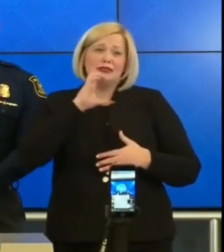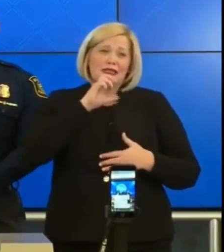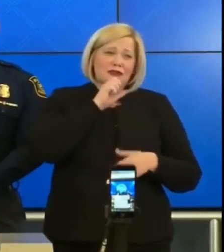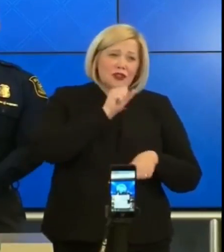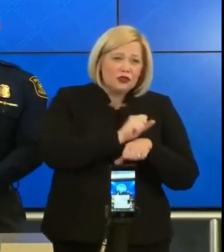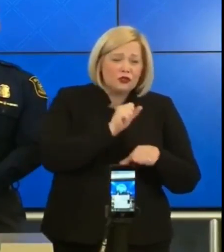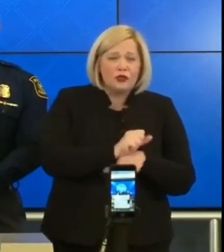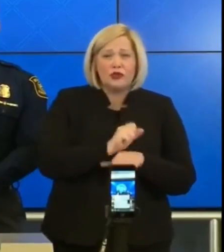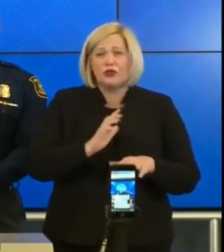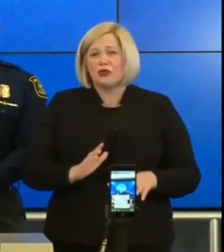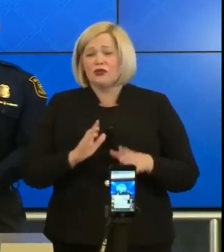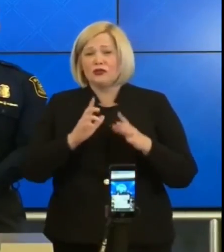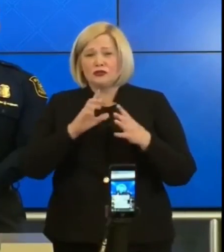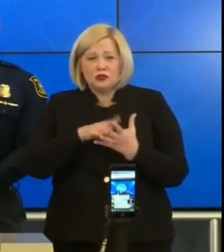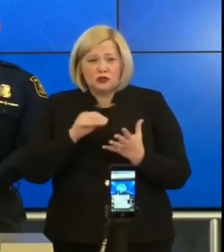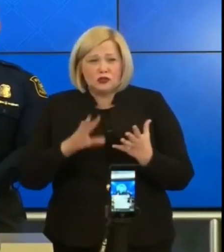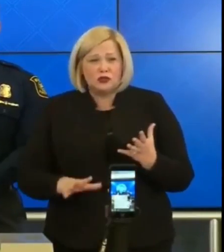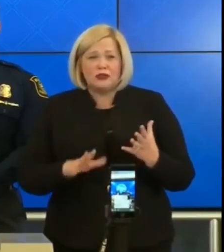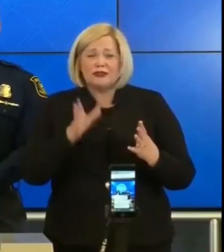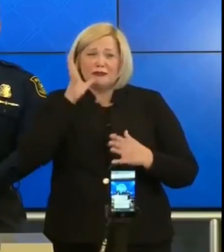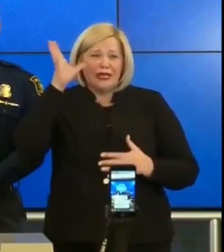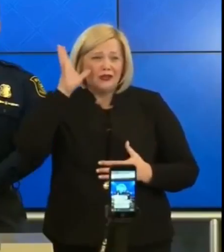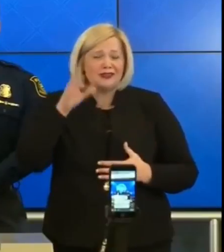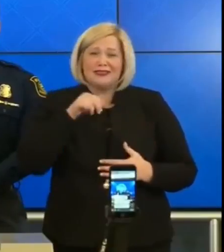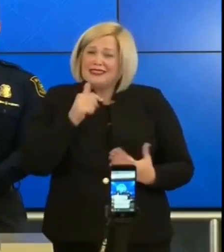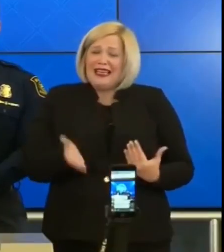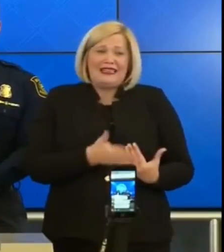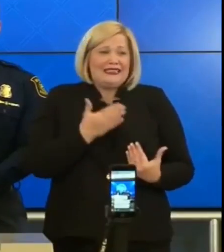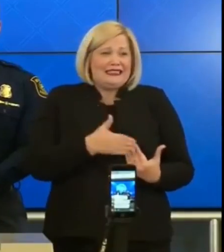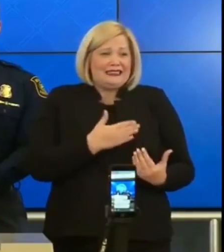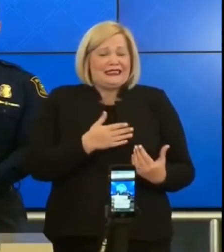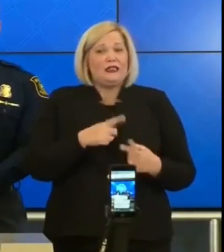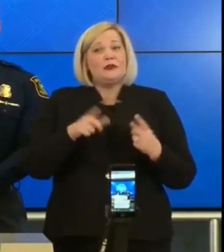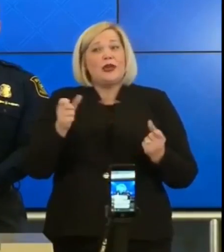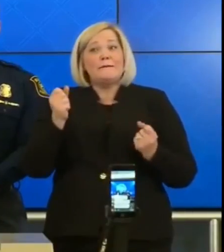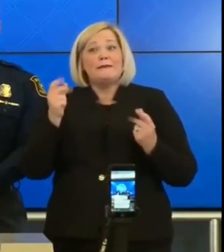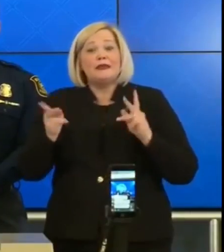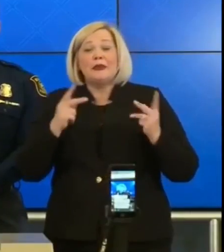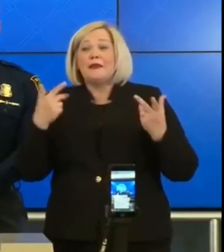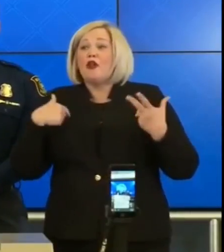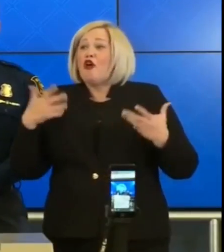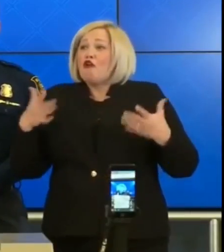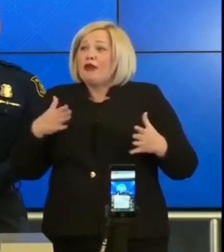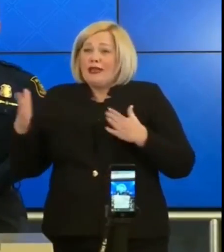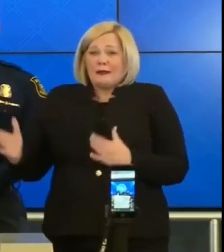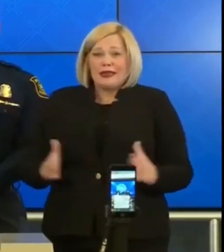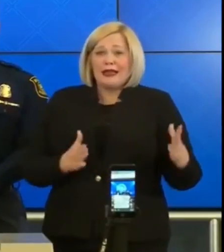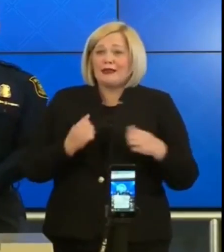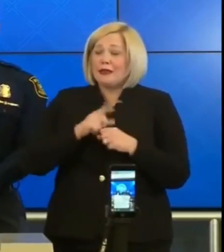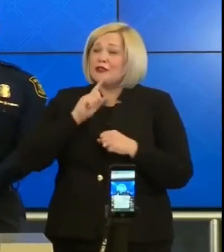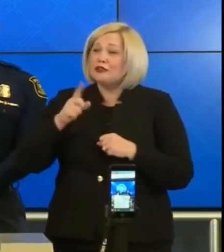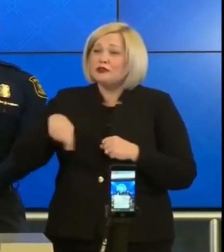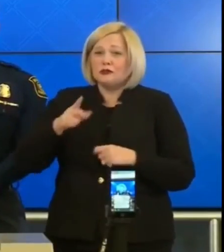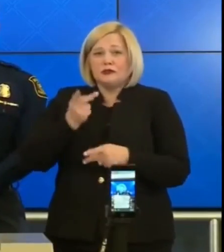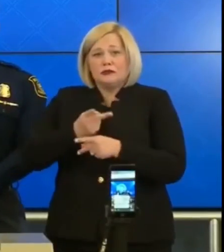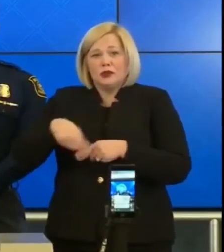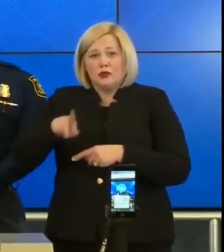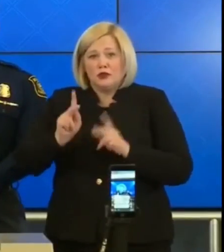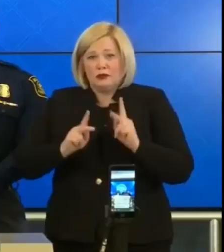cafeteria workers. They're already stepping up to ensure that kids can keep learning and get fed during this